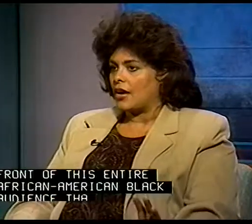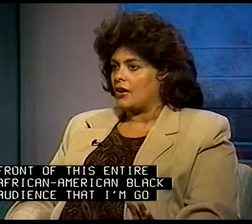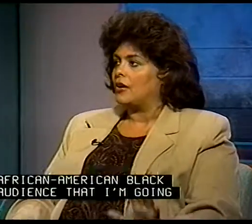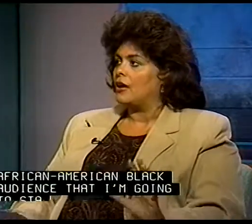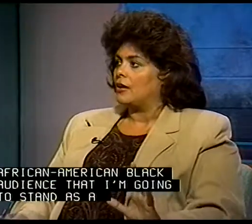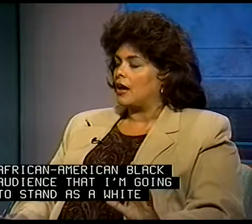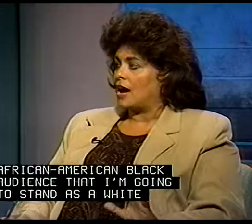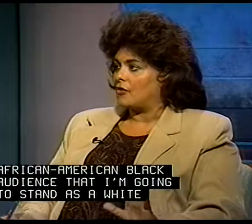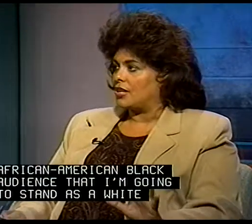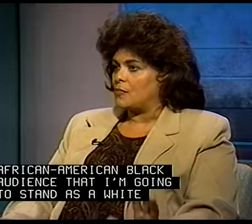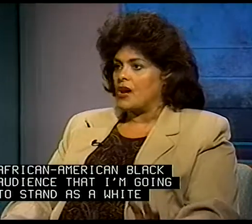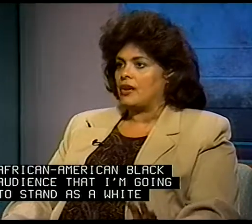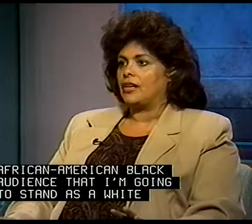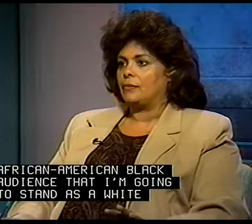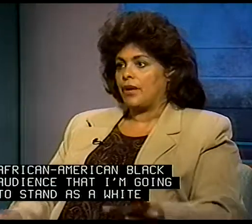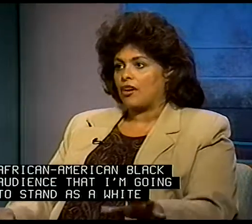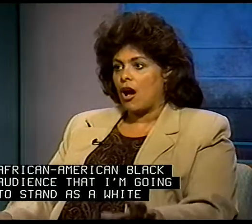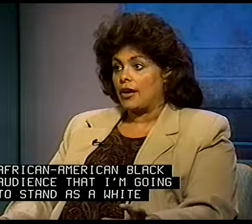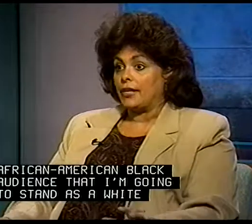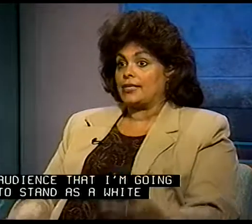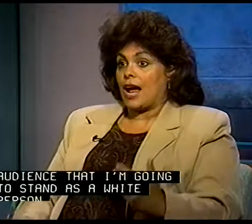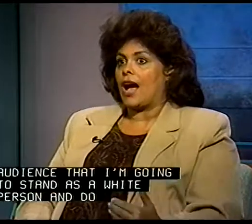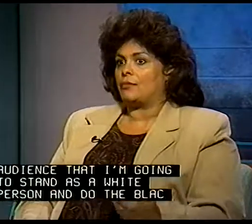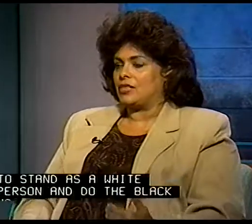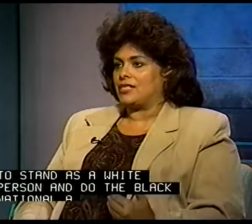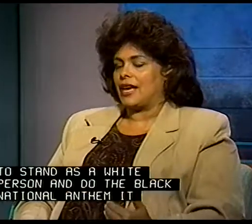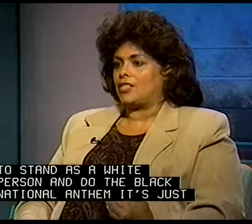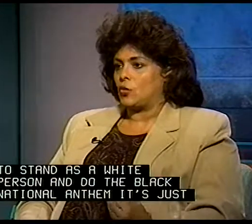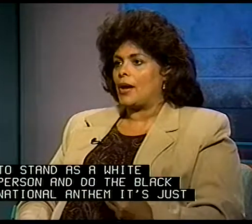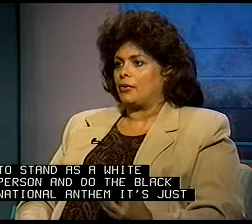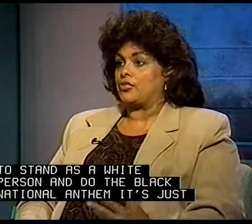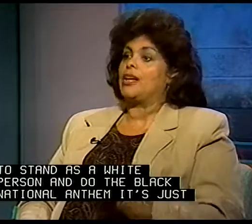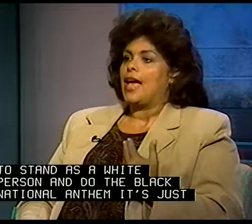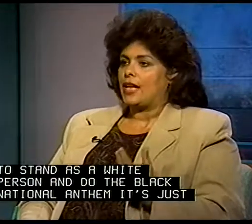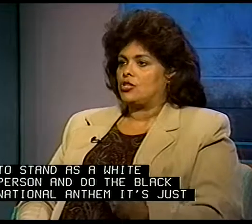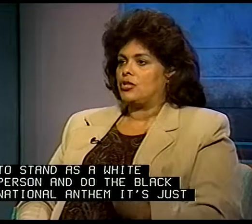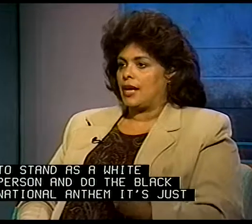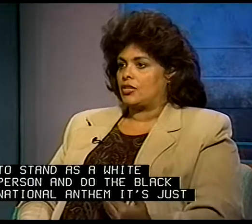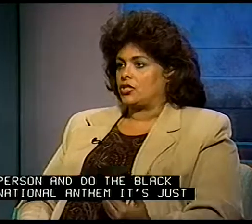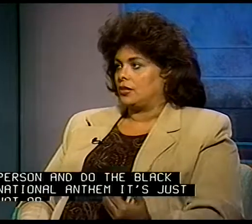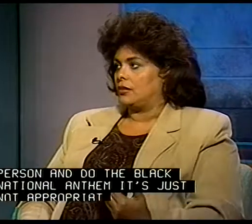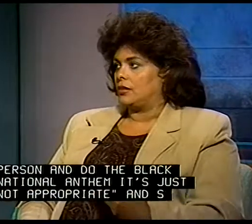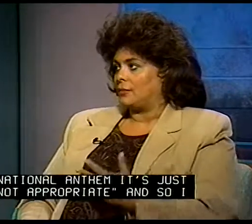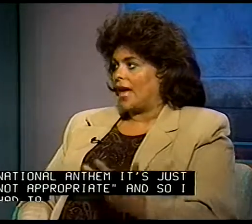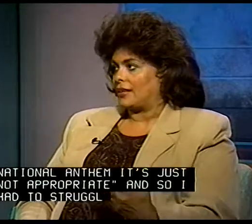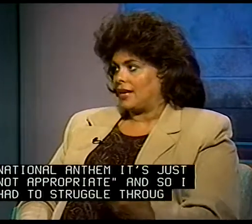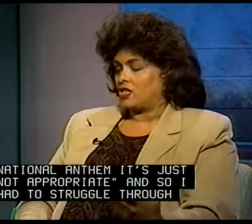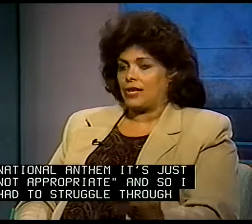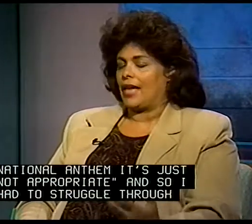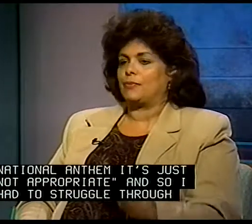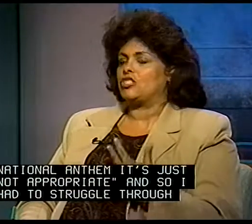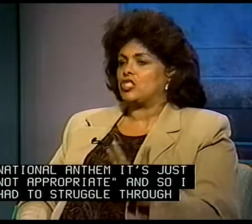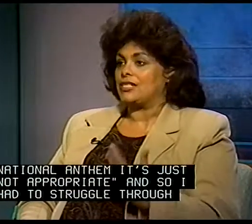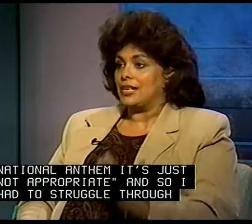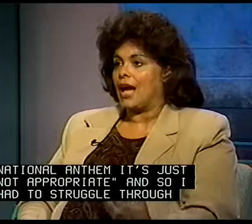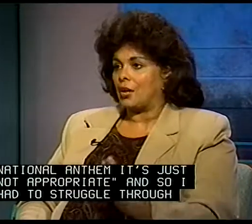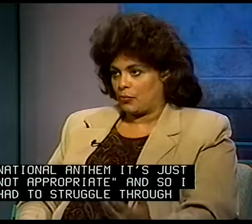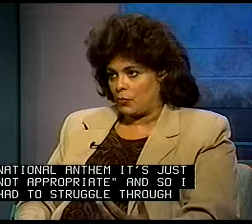entire African-American, black audience that I'm going to stand as a white person and do the black national anthem. It's just not